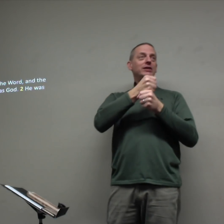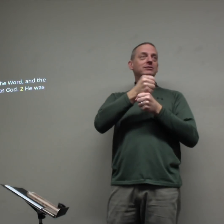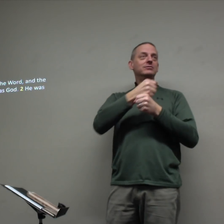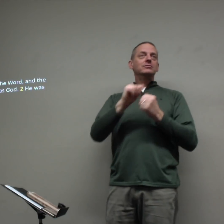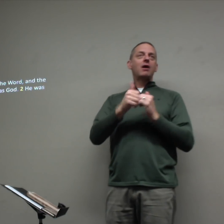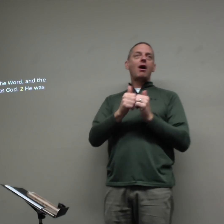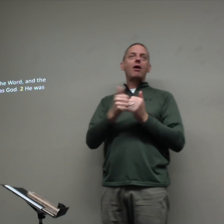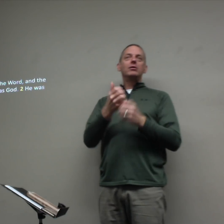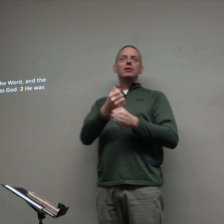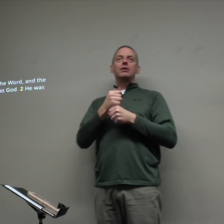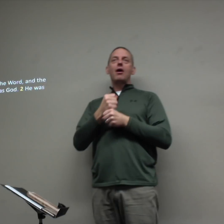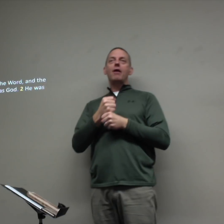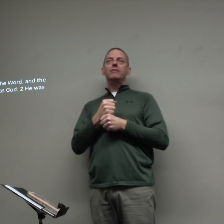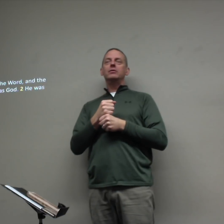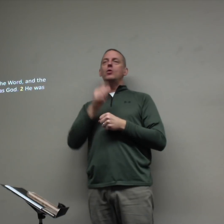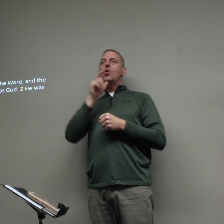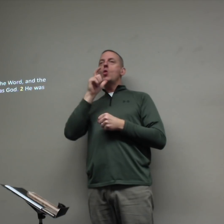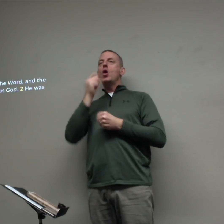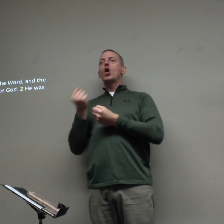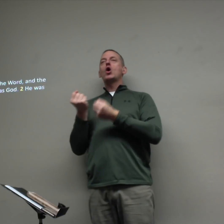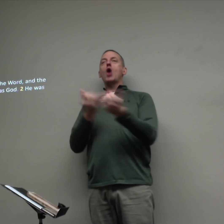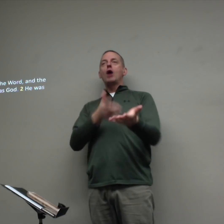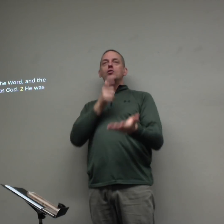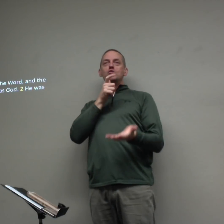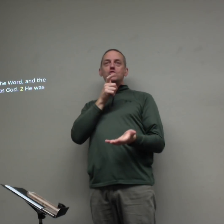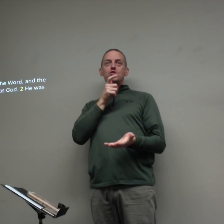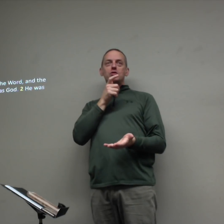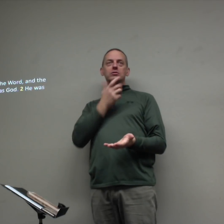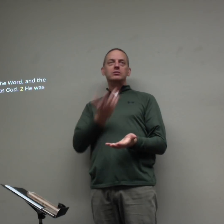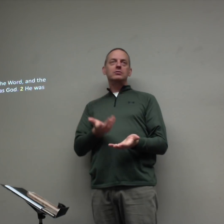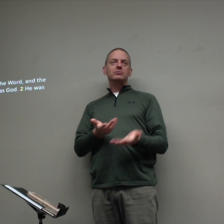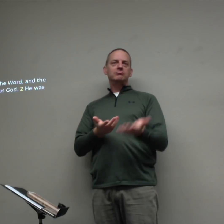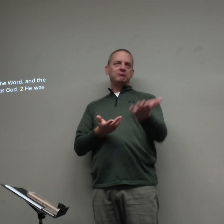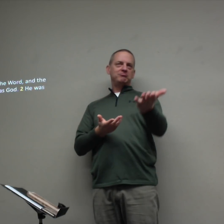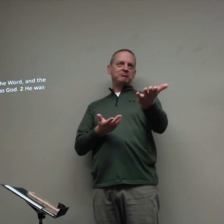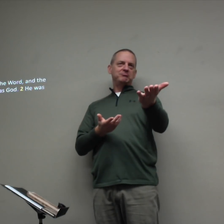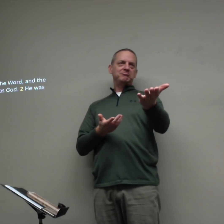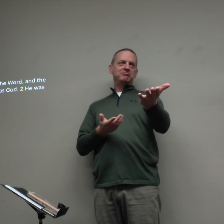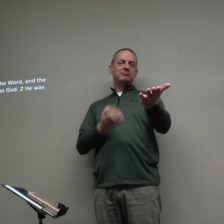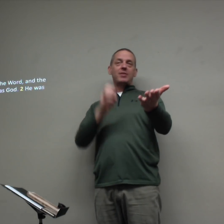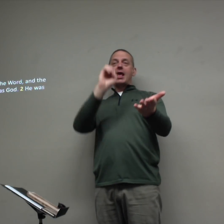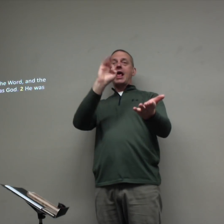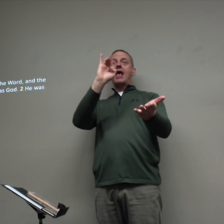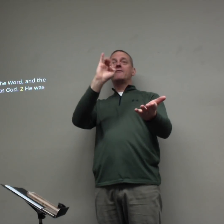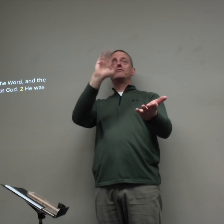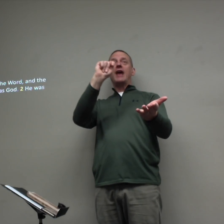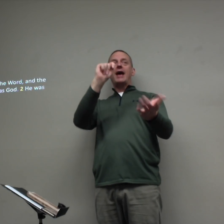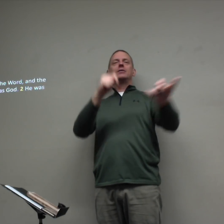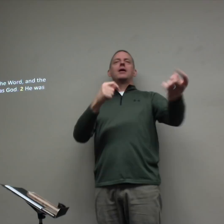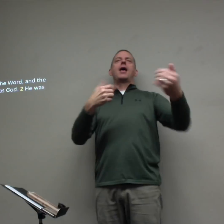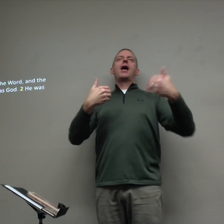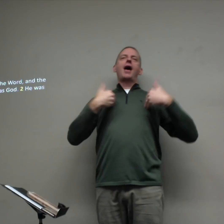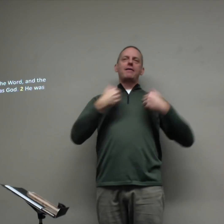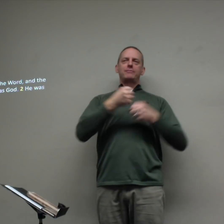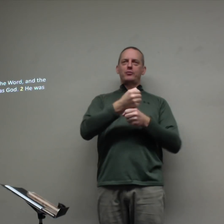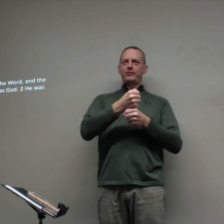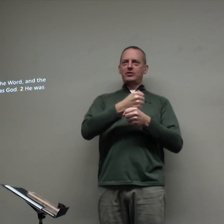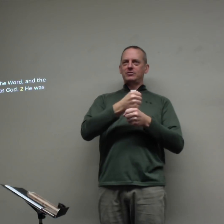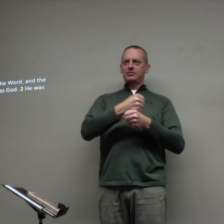Craig, you got his coffee. And how do you get his coffee? From the closet of the sun. And the effect